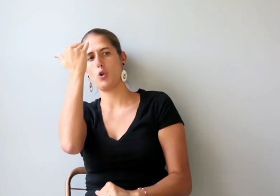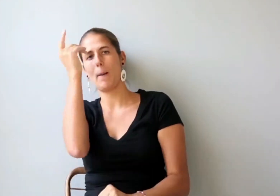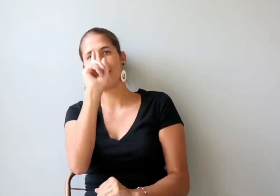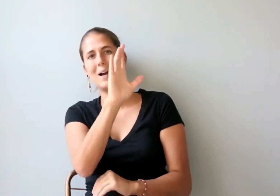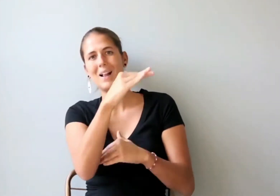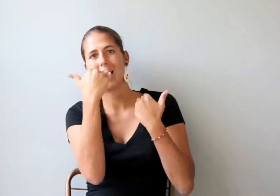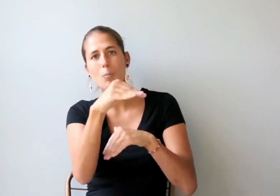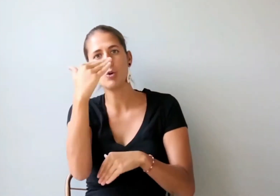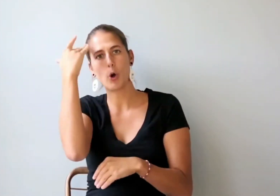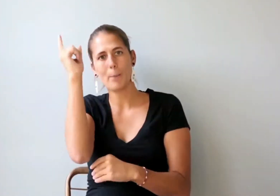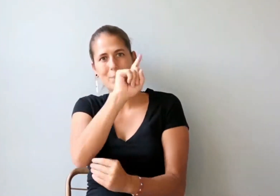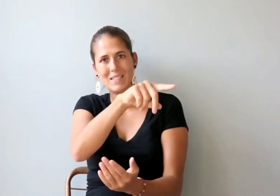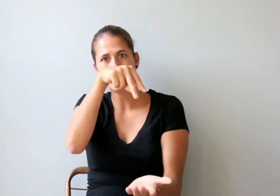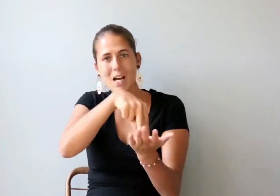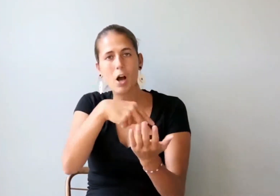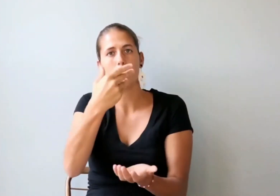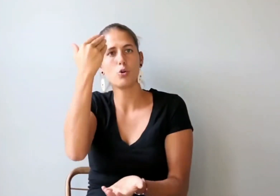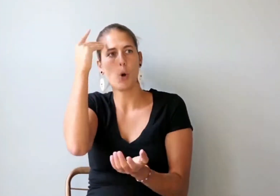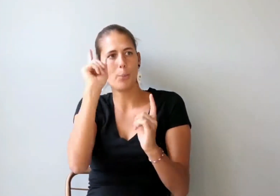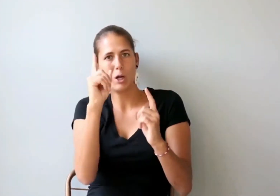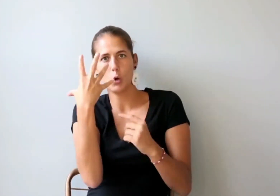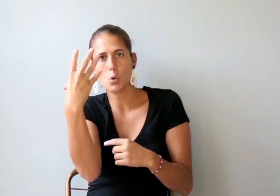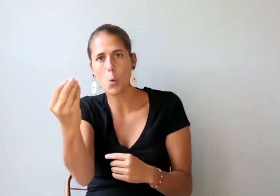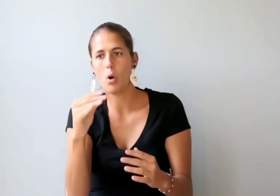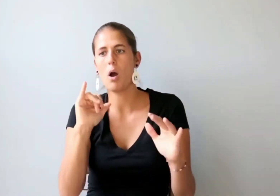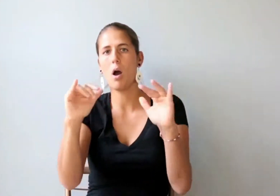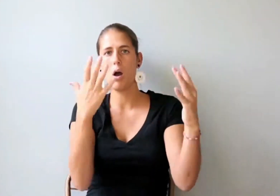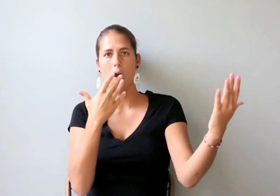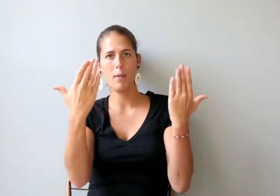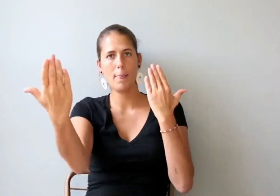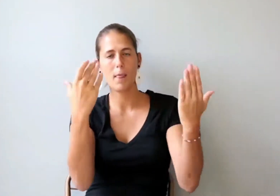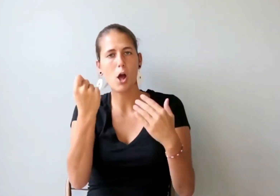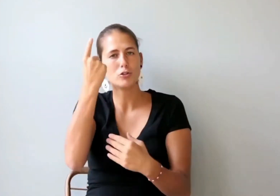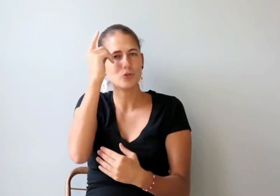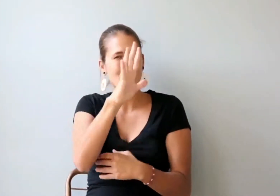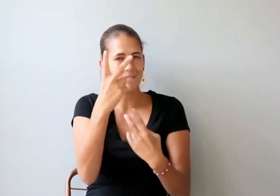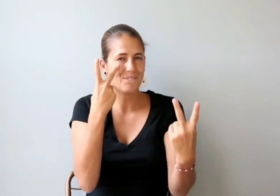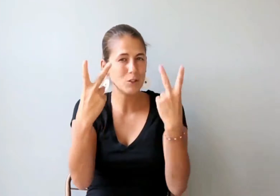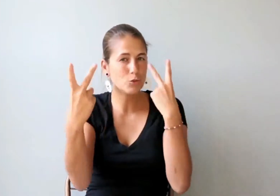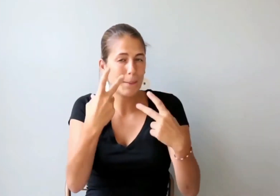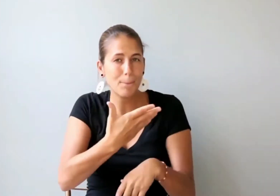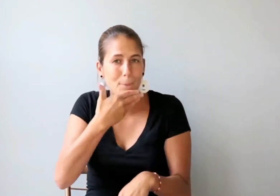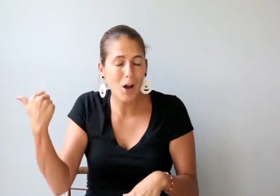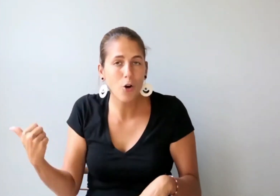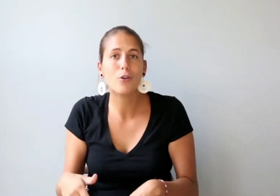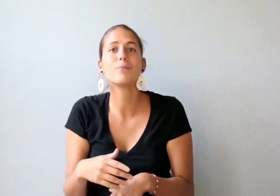her visual field is and for her to know what her limitations are.